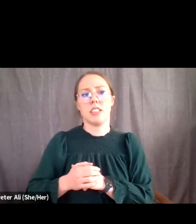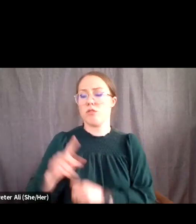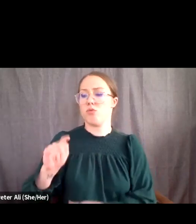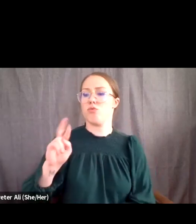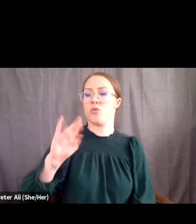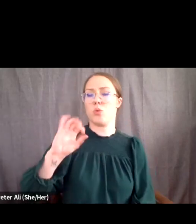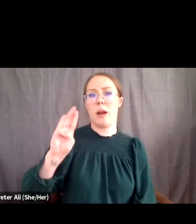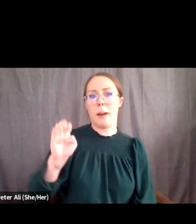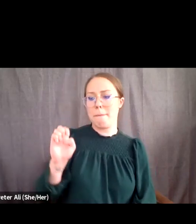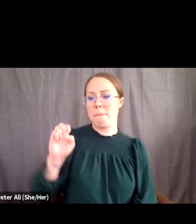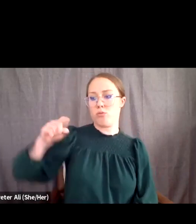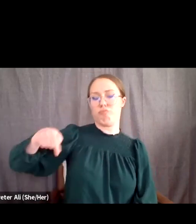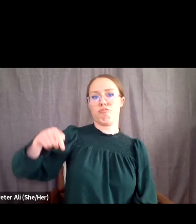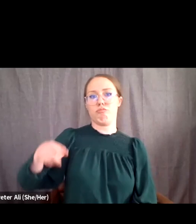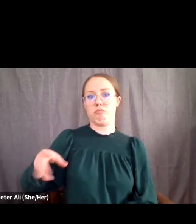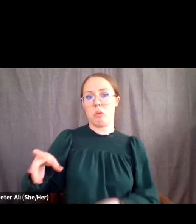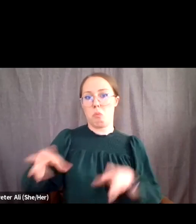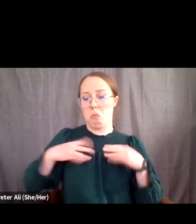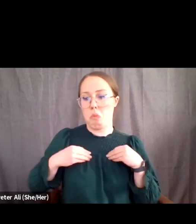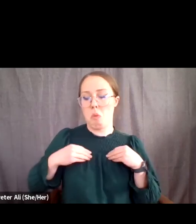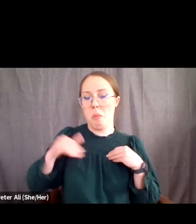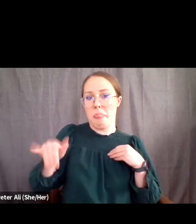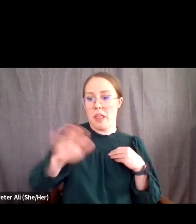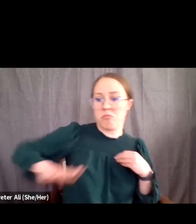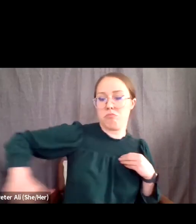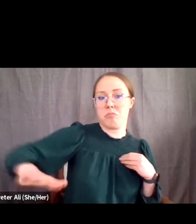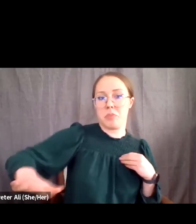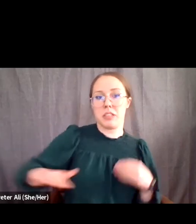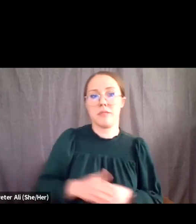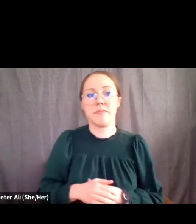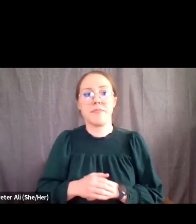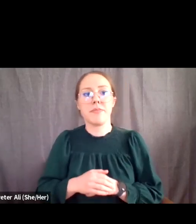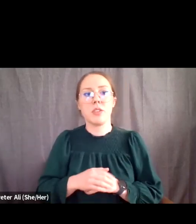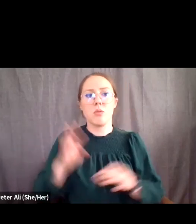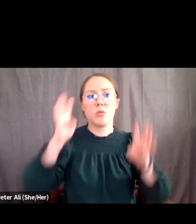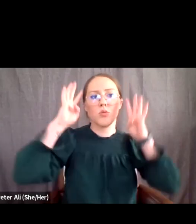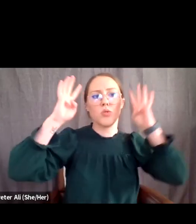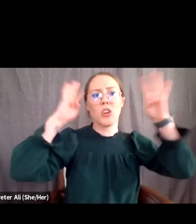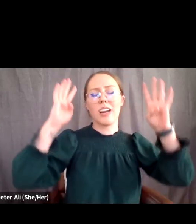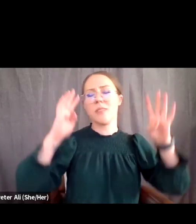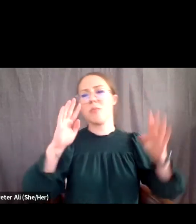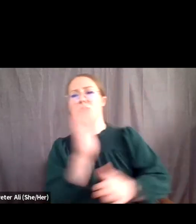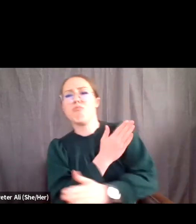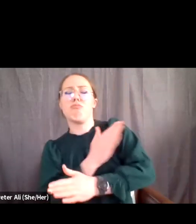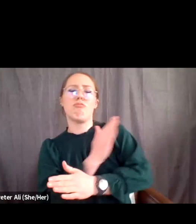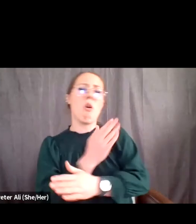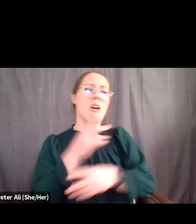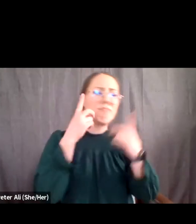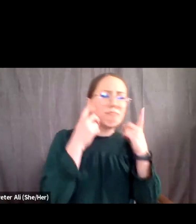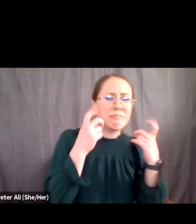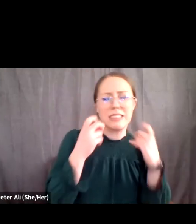space. The community consecrated it with the creative expression of song and dance, prayers, tears,